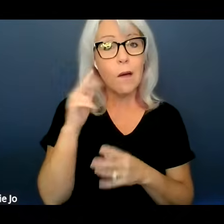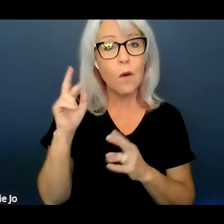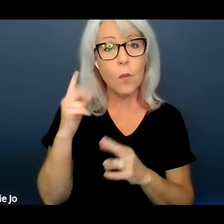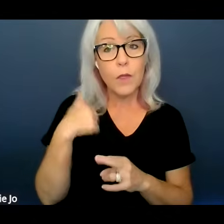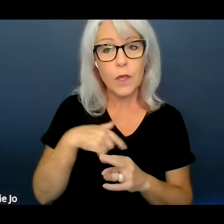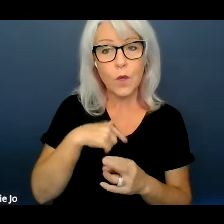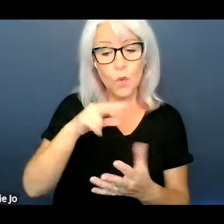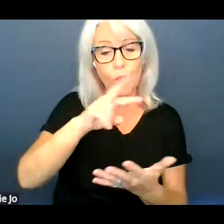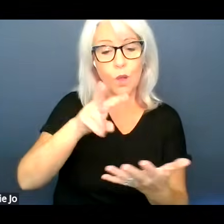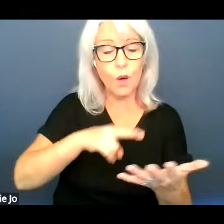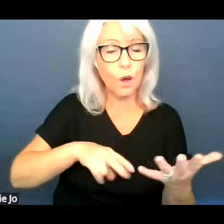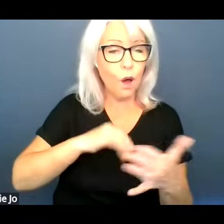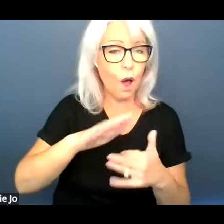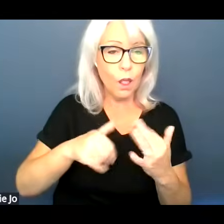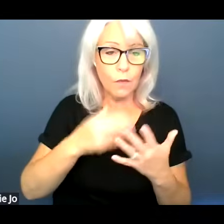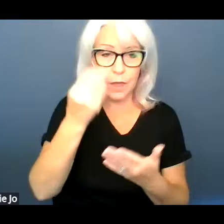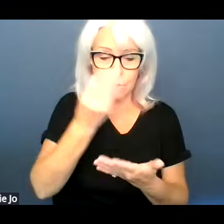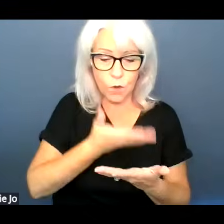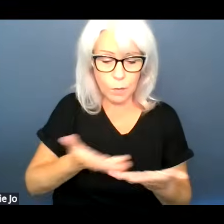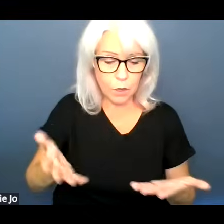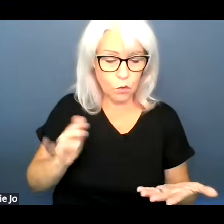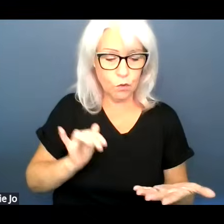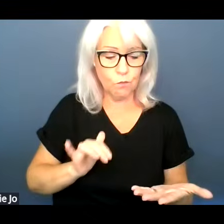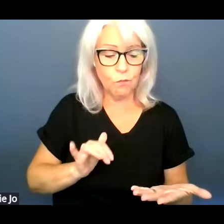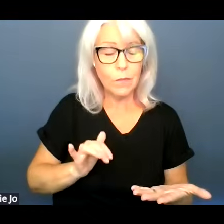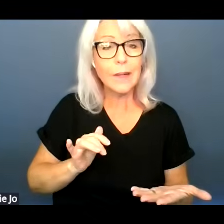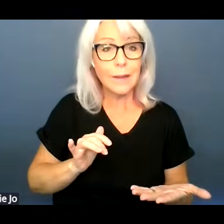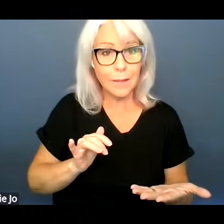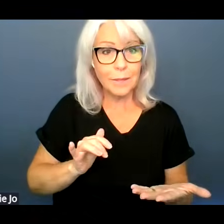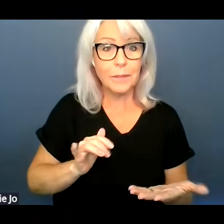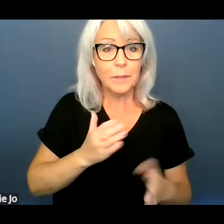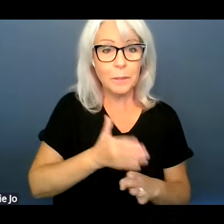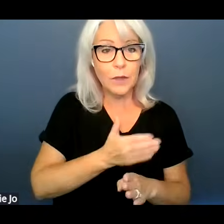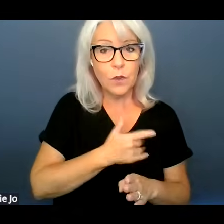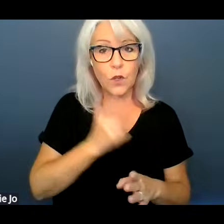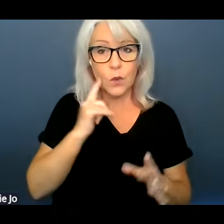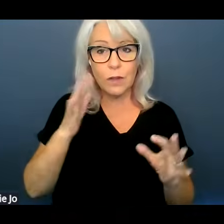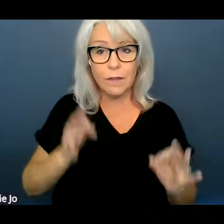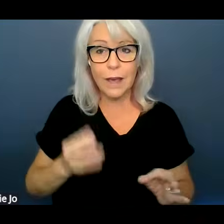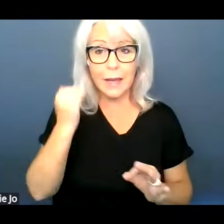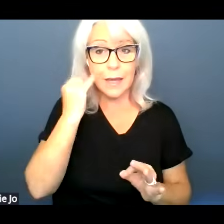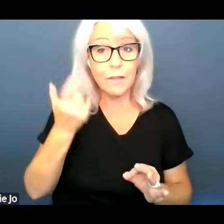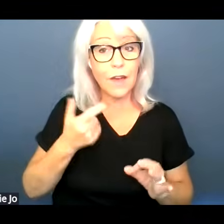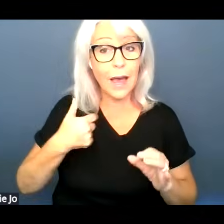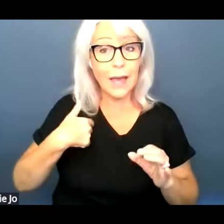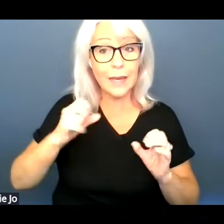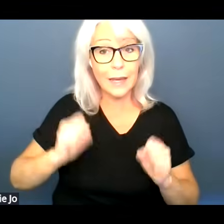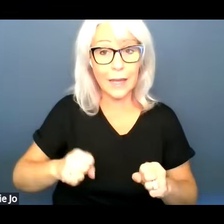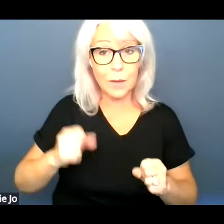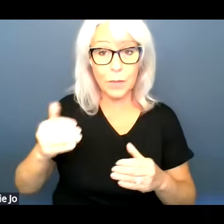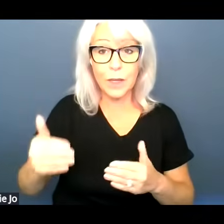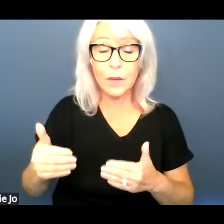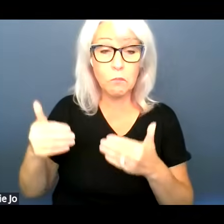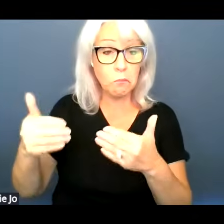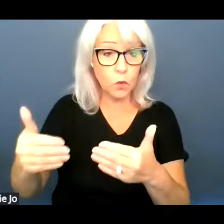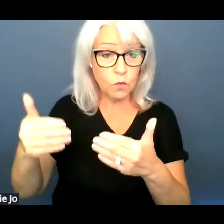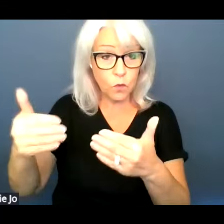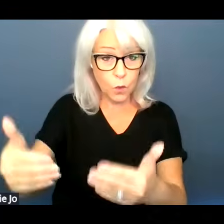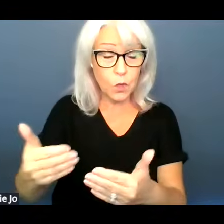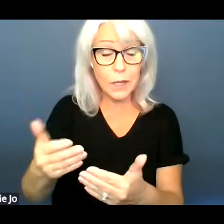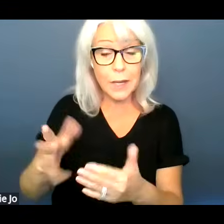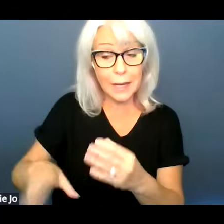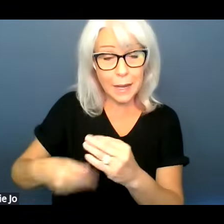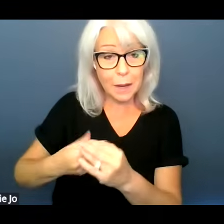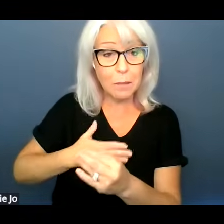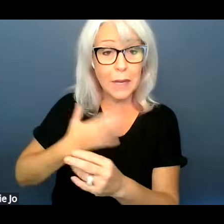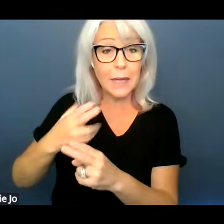together when making a decision whether or not I should go forward and be put on the ballot. So thank you. Thank